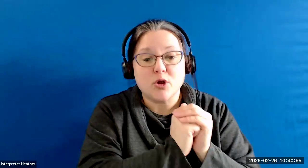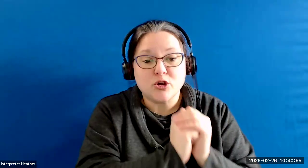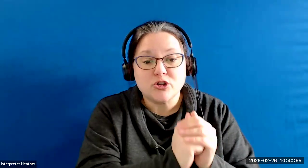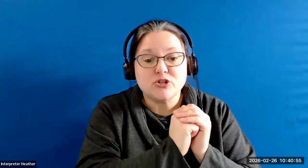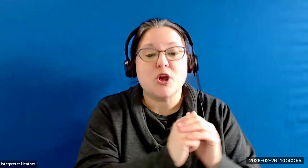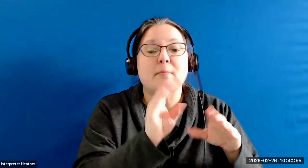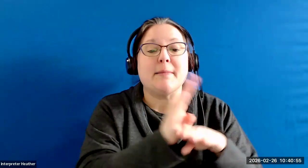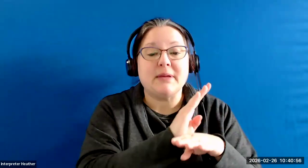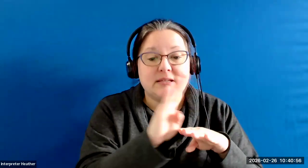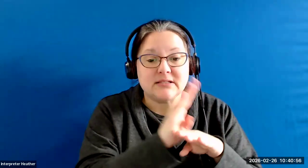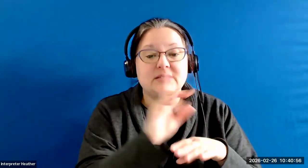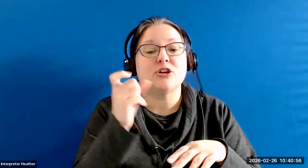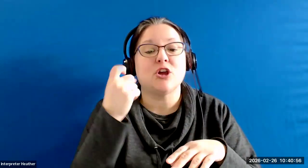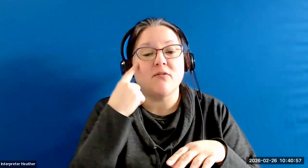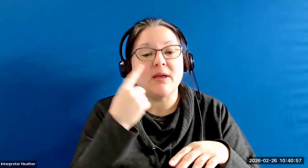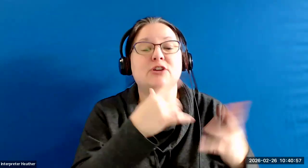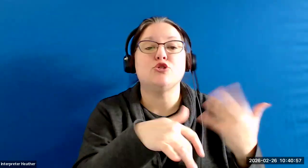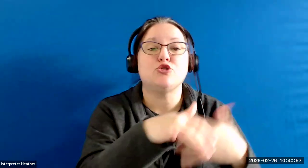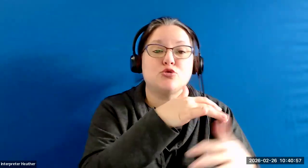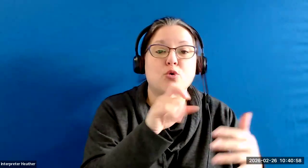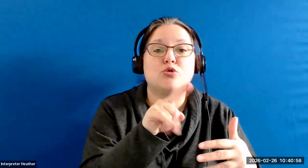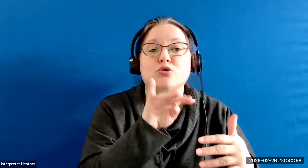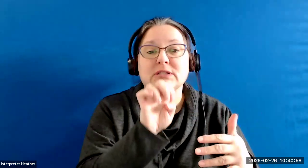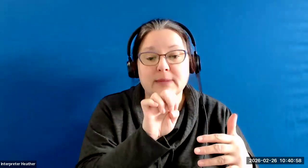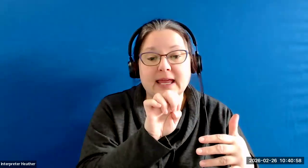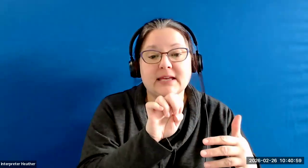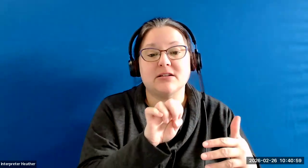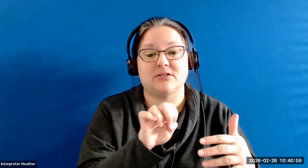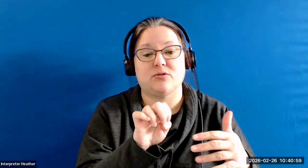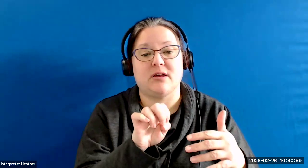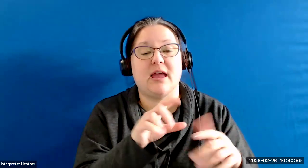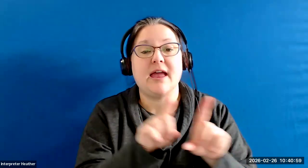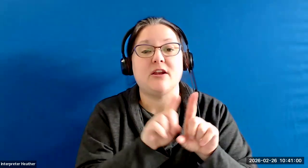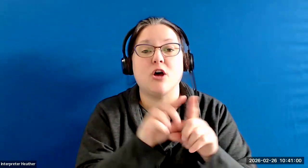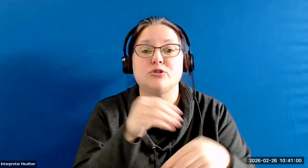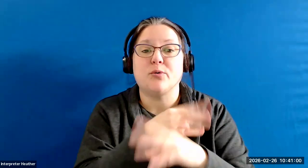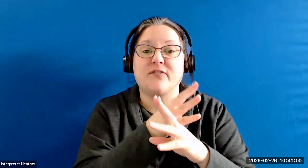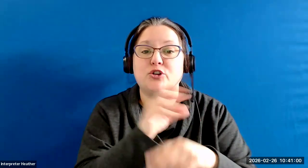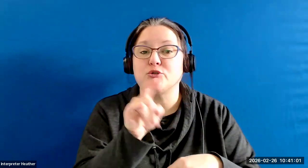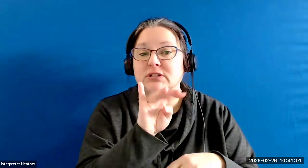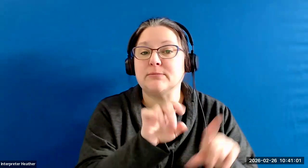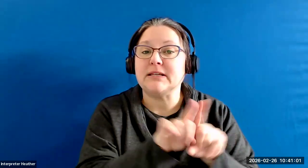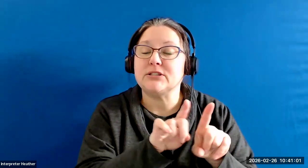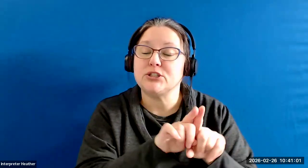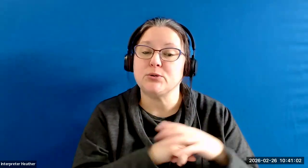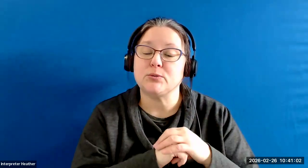businesses, government, social spaces, and virtual spaces.